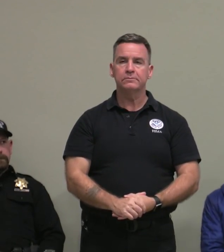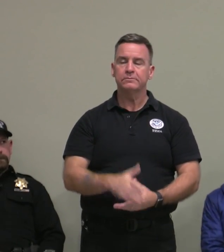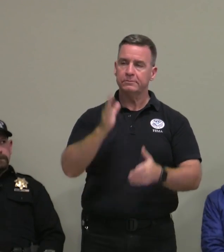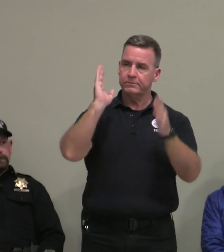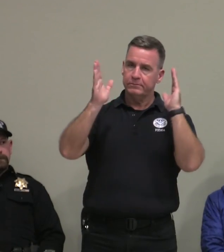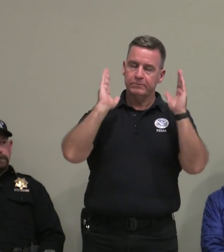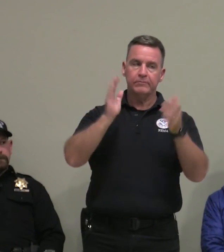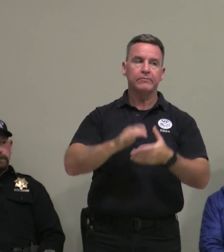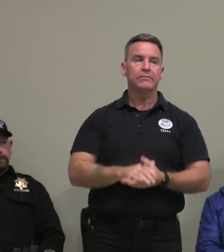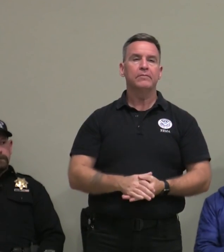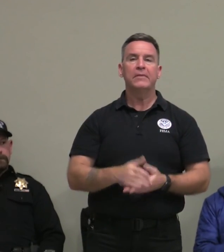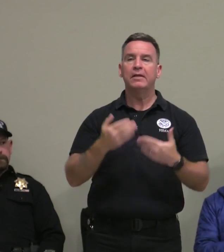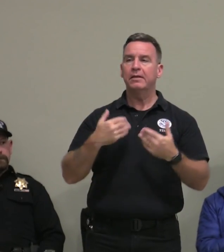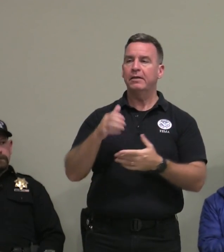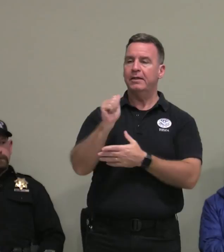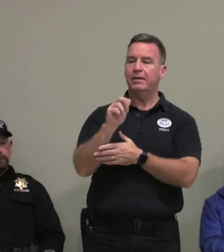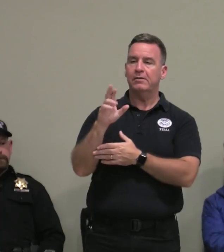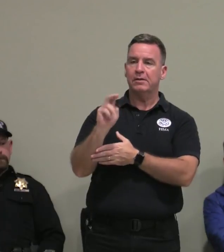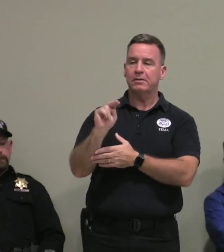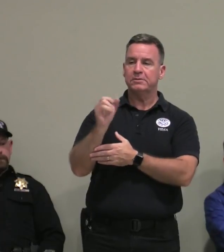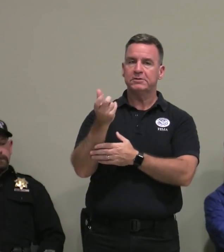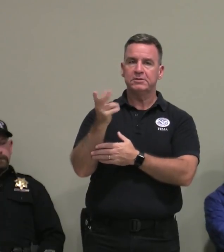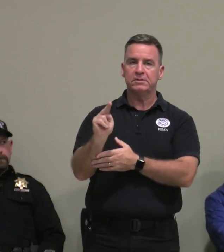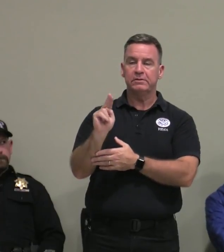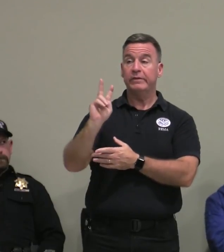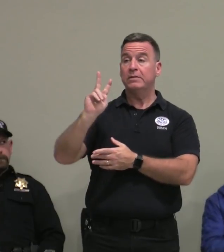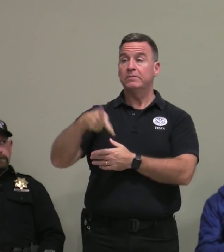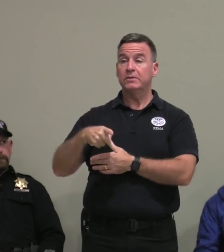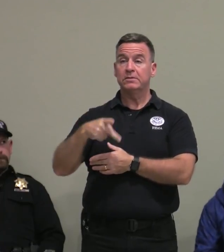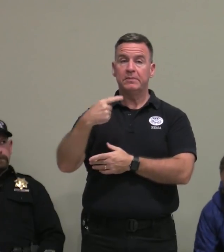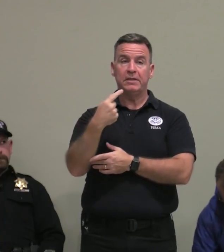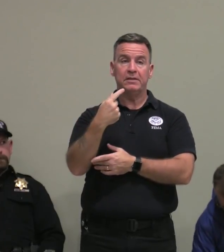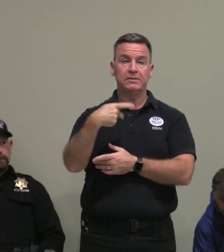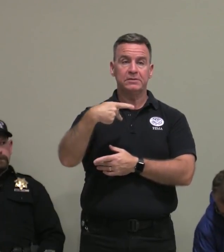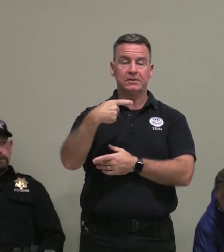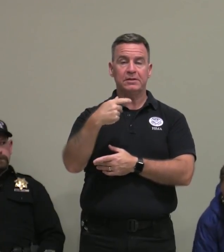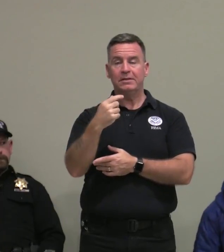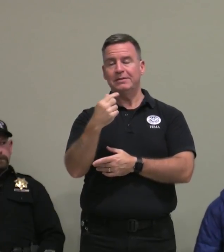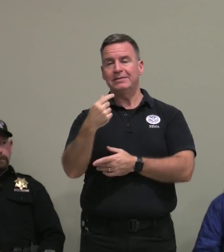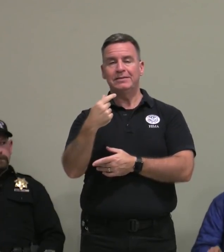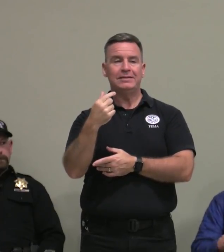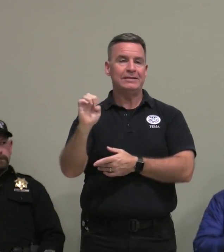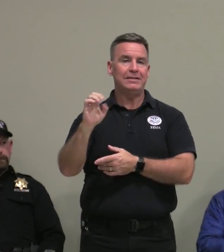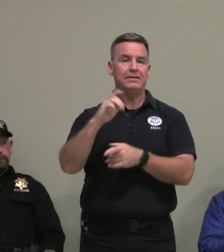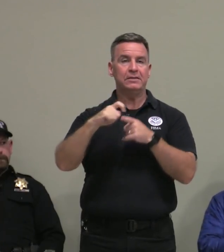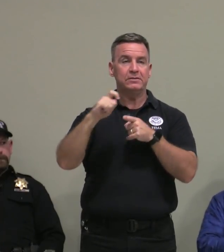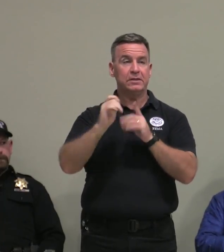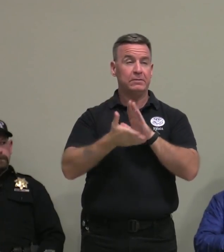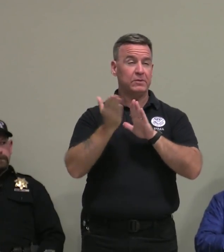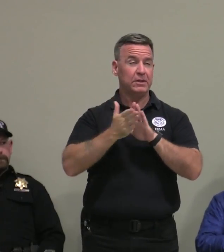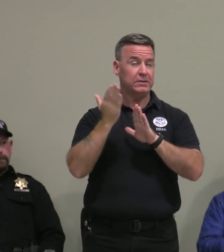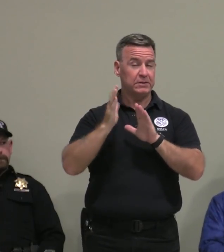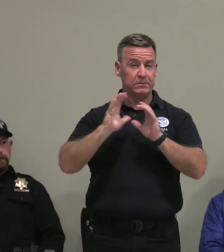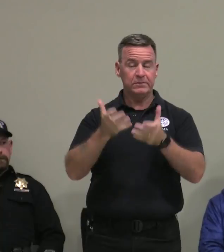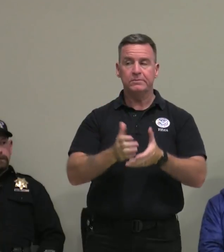Hi, good evening. My name is Aaron Johnson and I'm a Vice President at PG&E's Electric Operations Organization Department